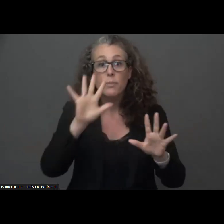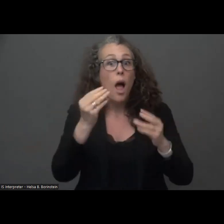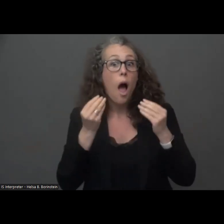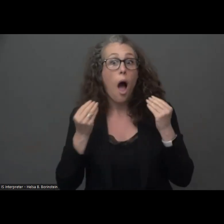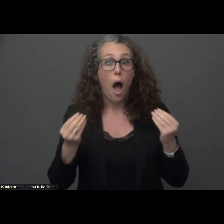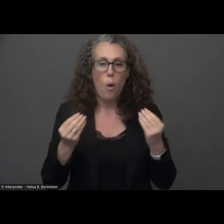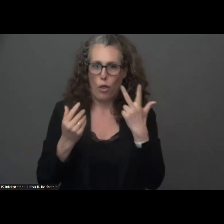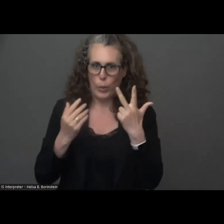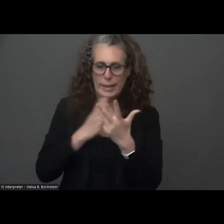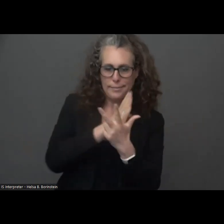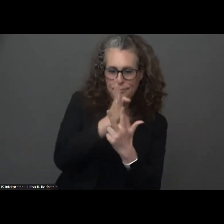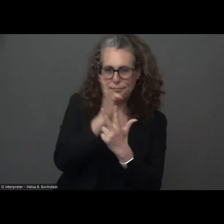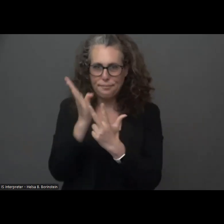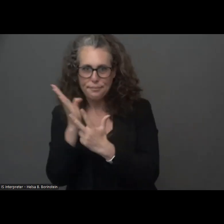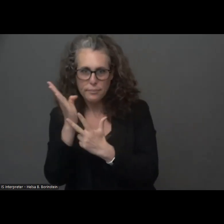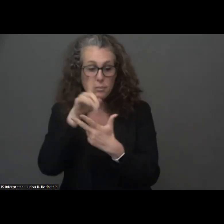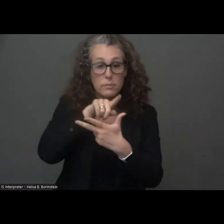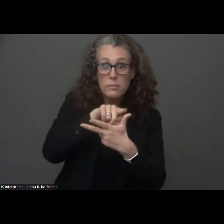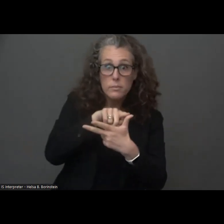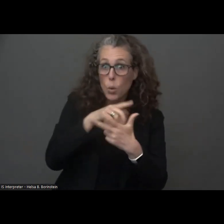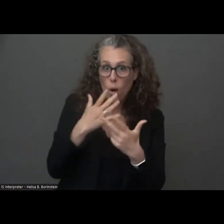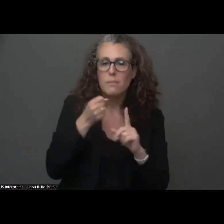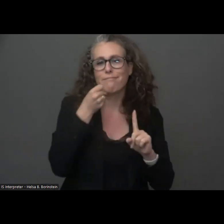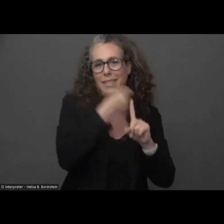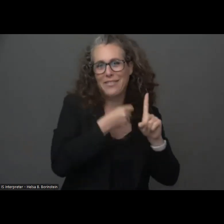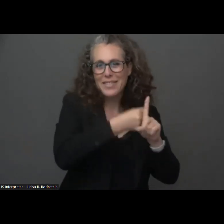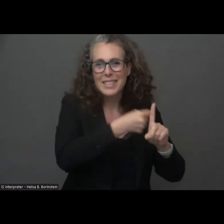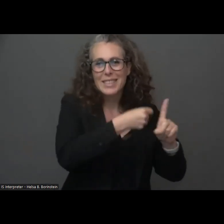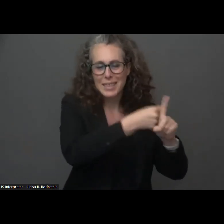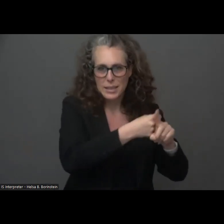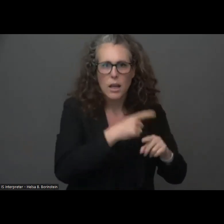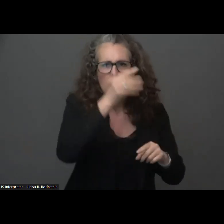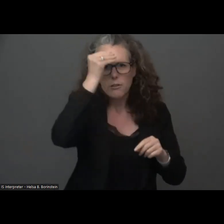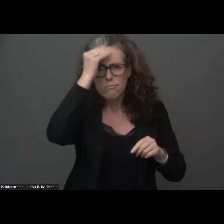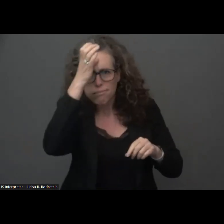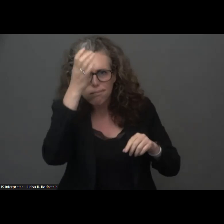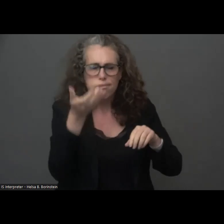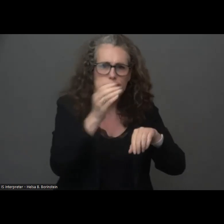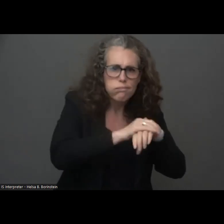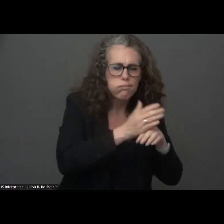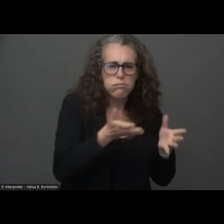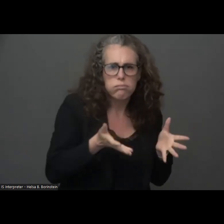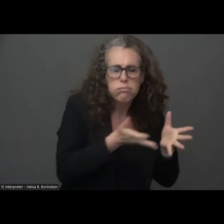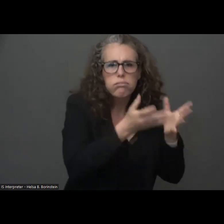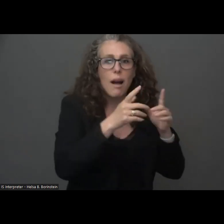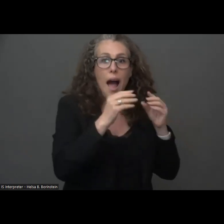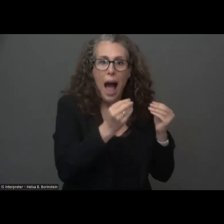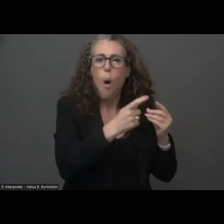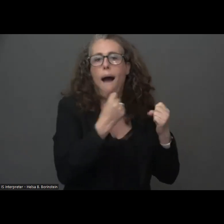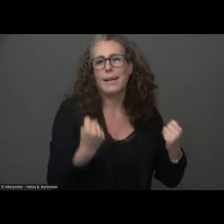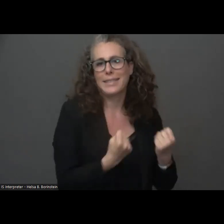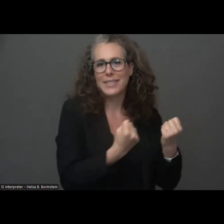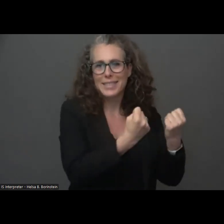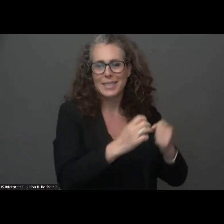through advocacy, and we do that through capacity building through activities. And this really was important at the very beginning, back